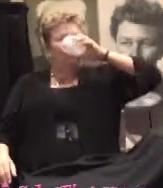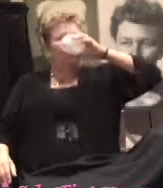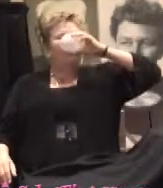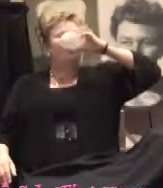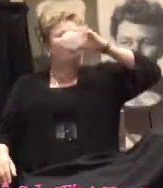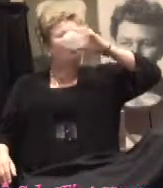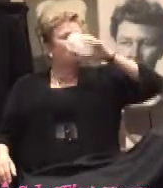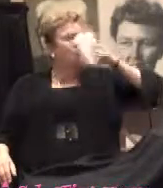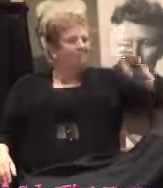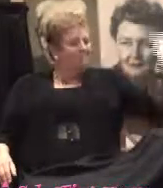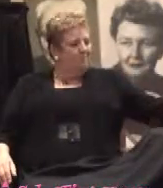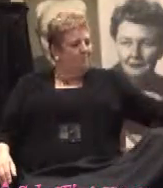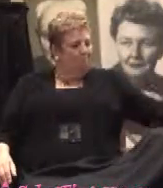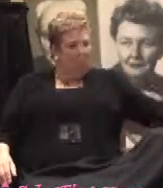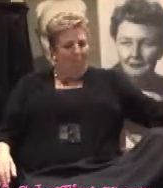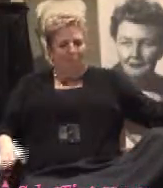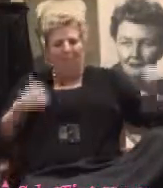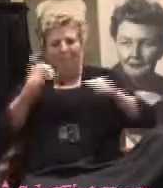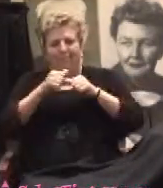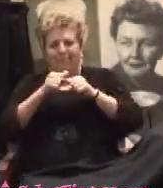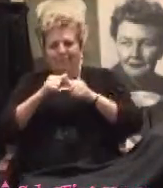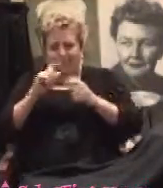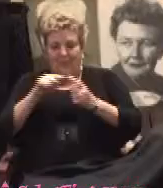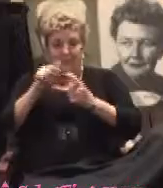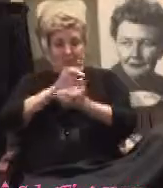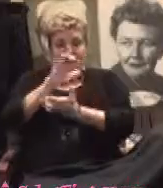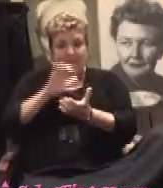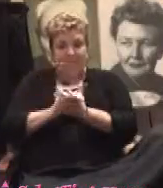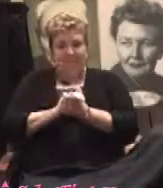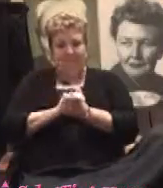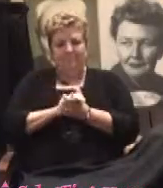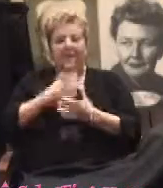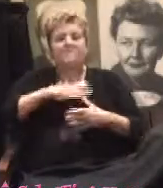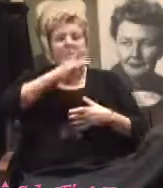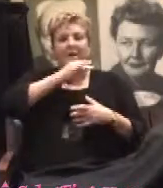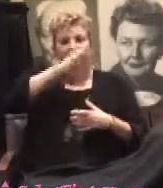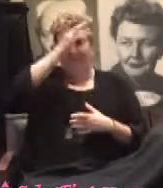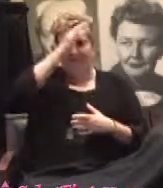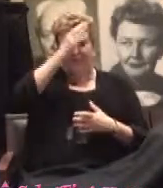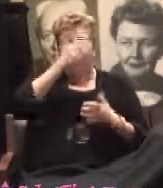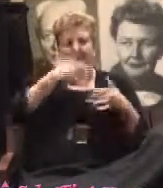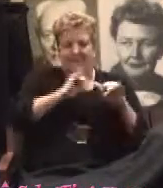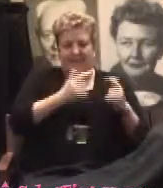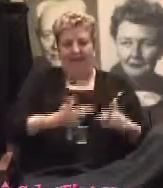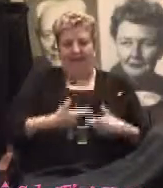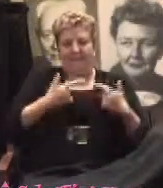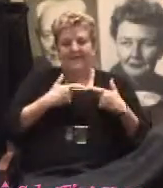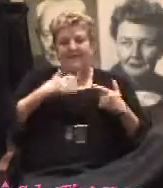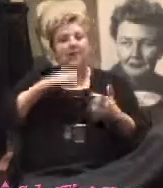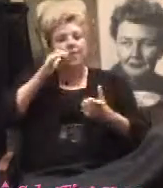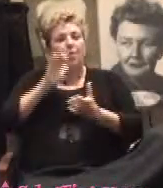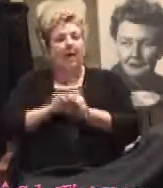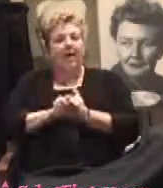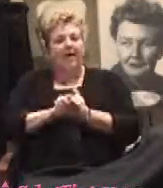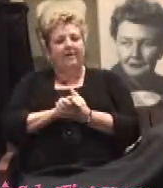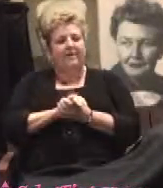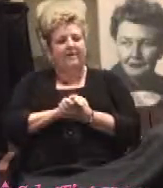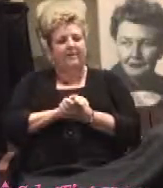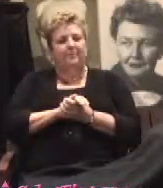But I remember when I got married, you know, my mom was still alive, my dad was alive, and my wife was the type of person that we're from Illinois and Chicago, except